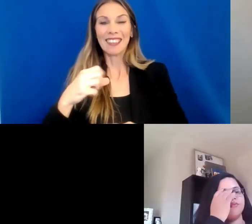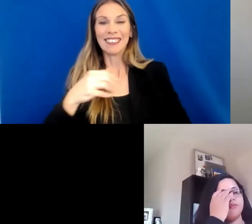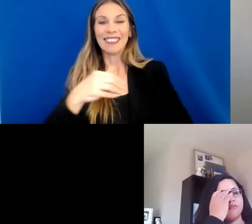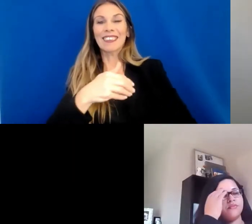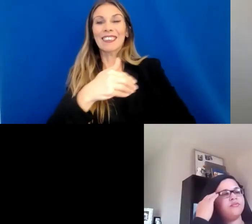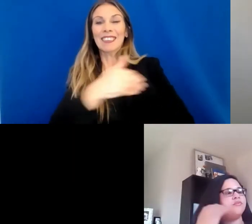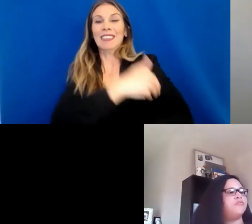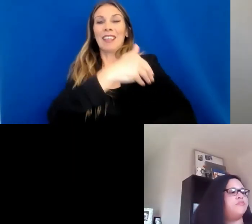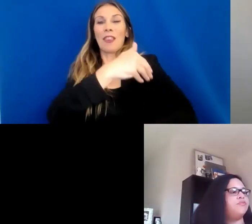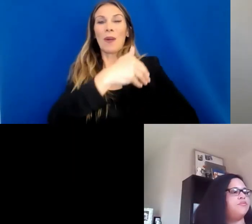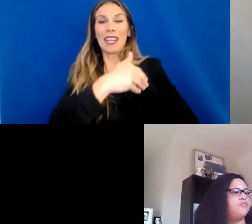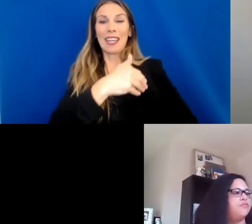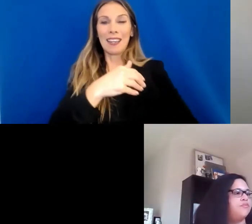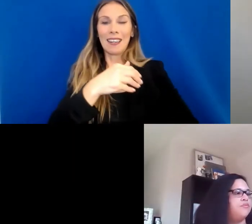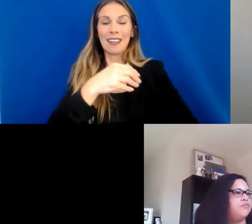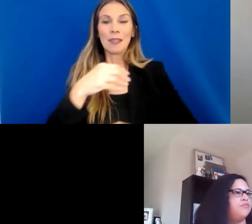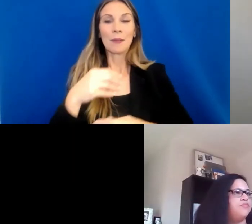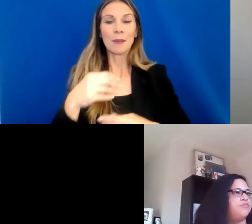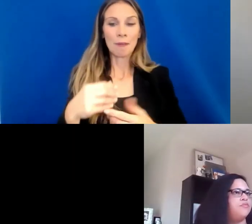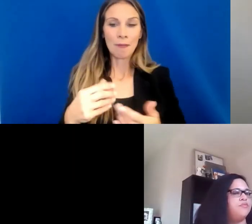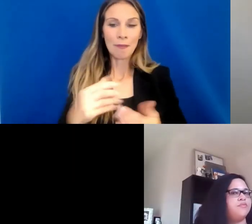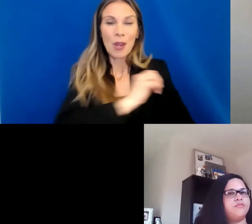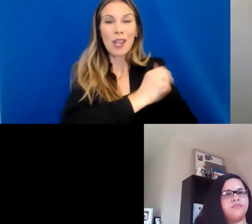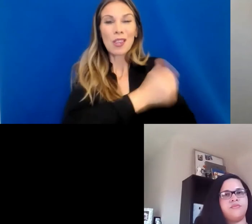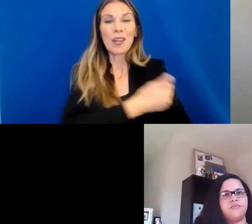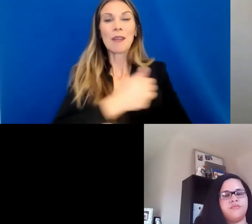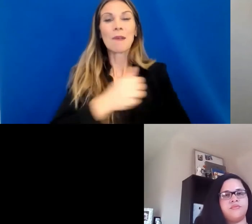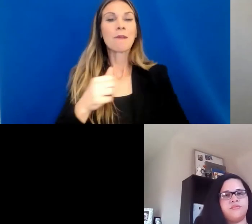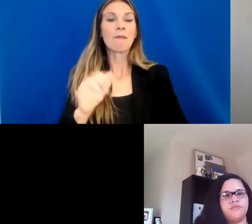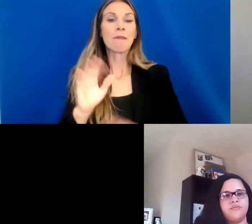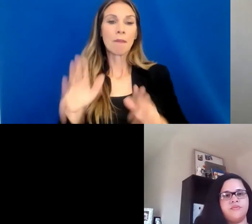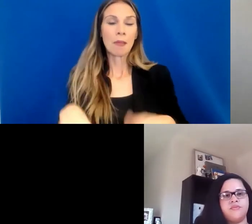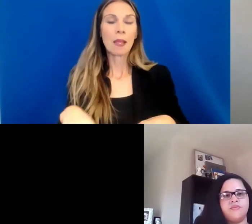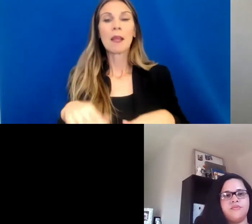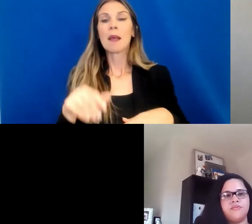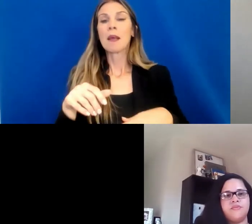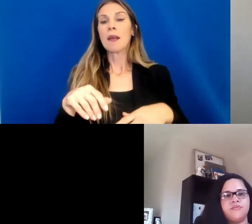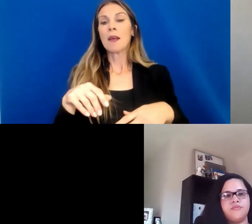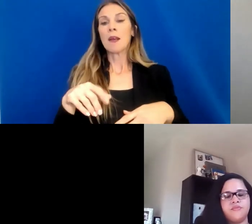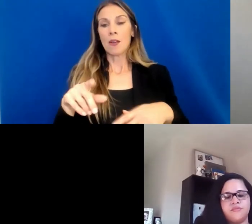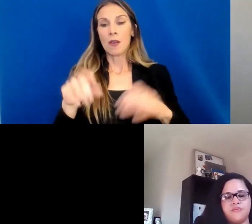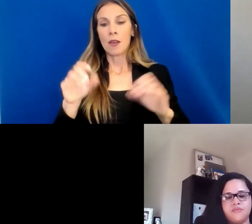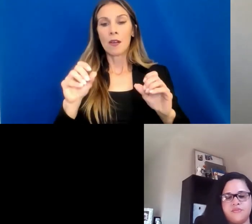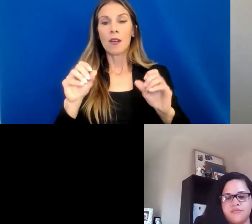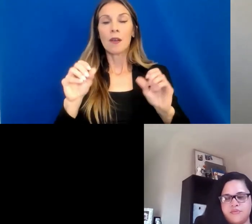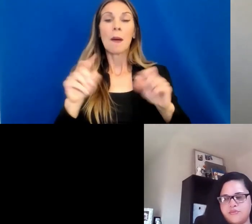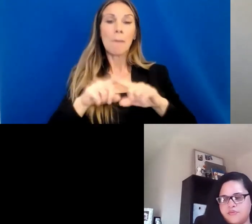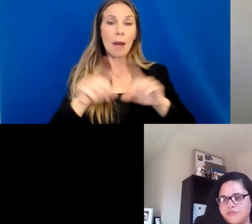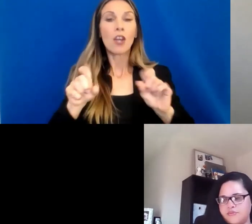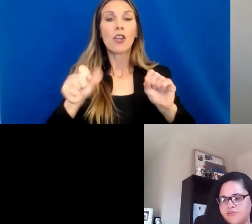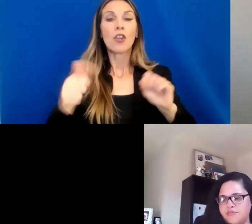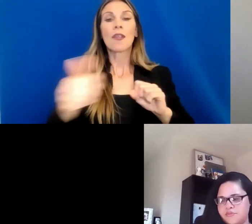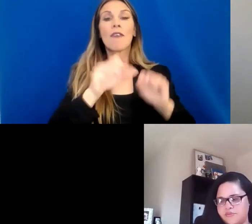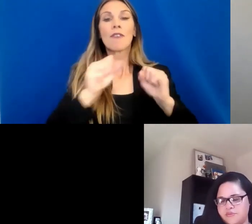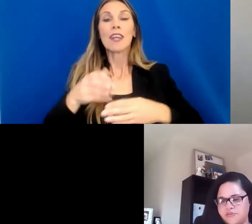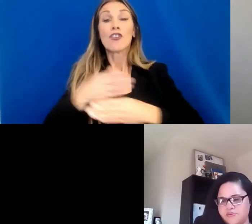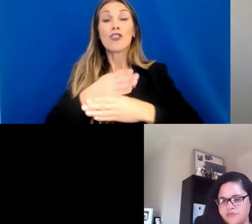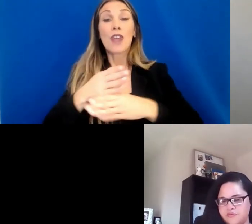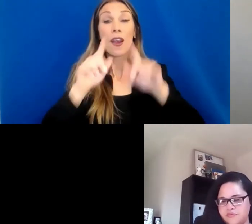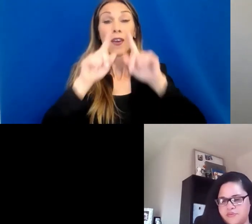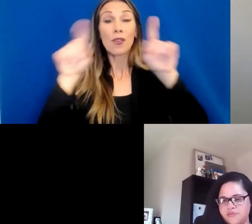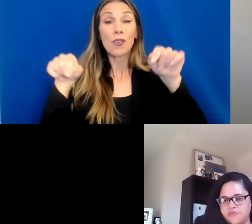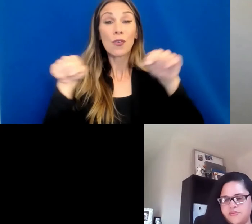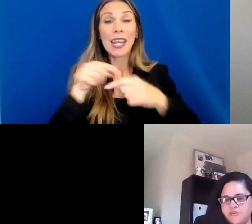any reason to use it, but that won't be equally distributed. You will be able to share screen, you will have control over your mic, your